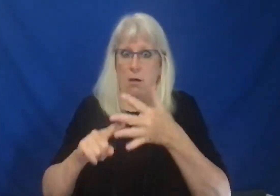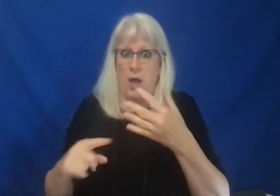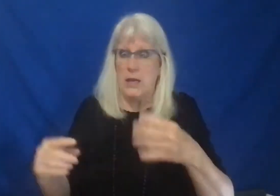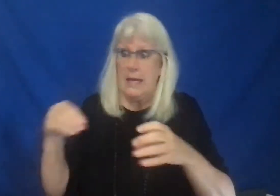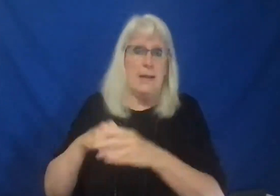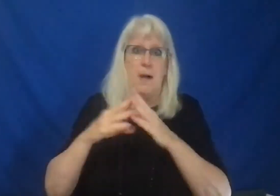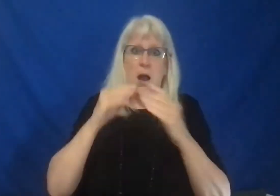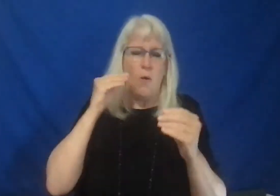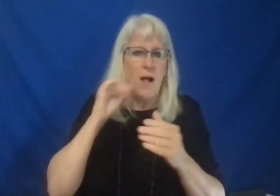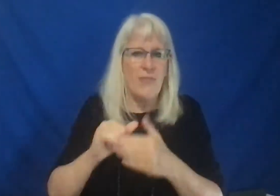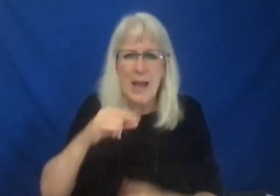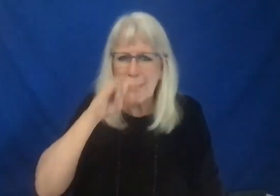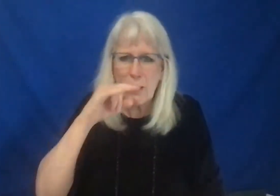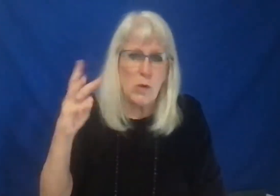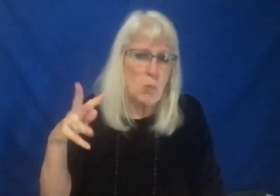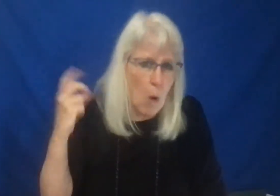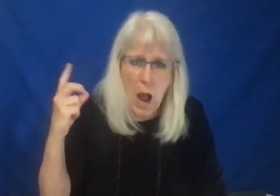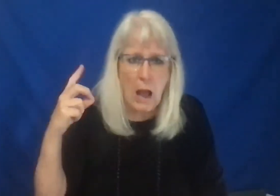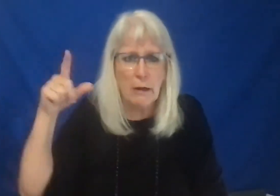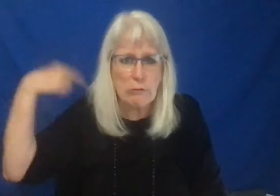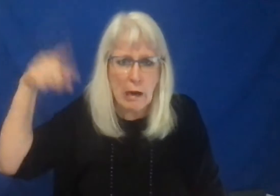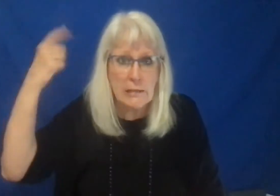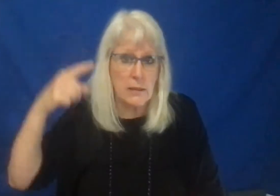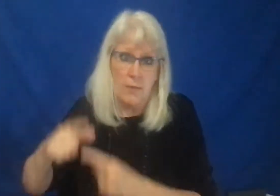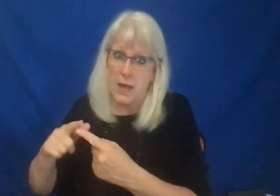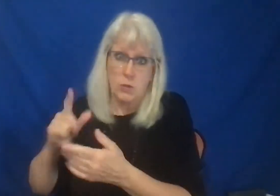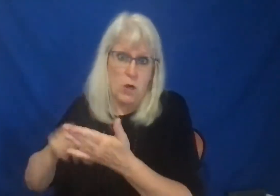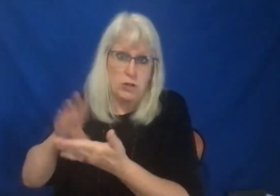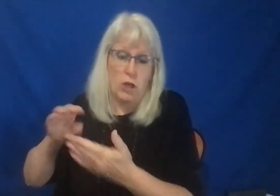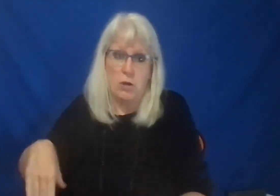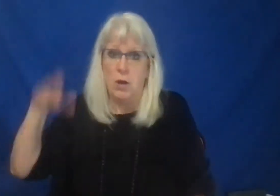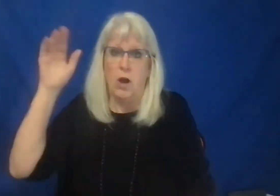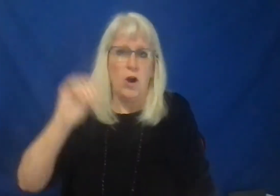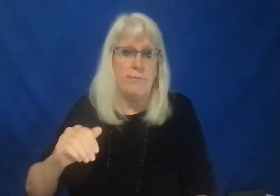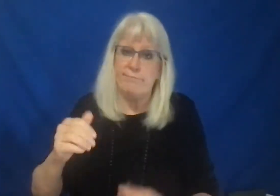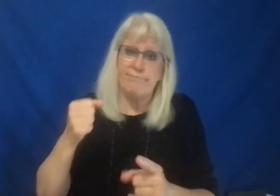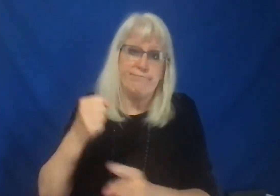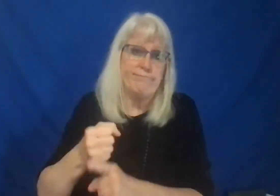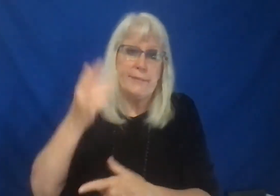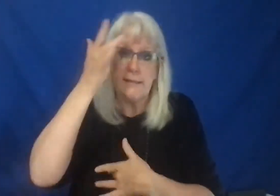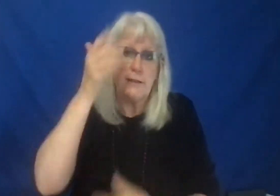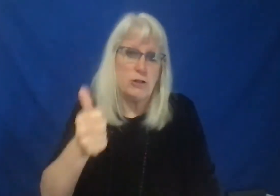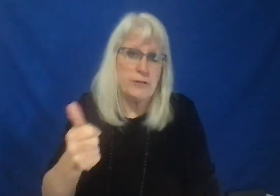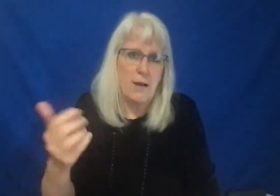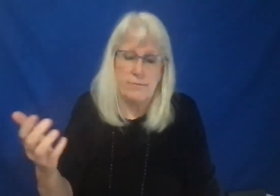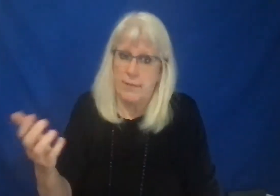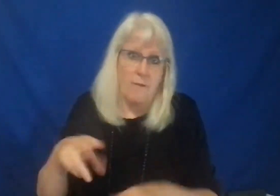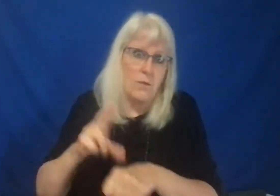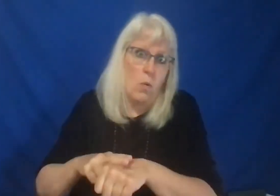and unhinged and she was just doing what she was trained to do and her disease was right on time. And it was this concept and knowing